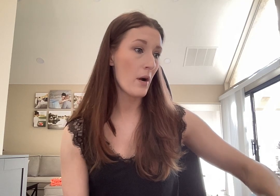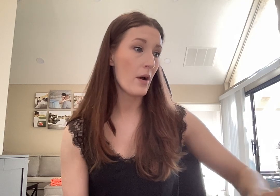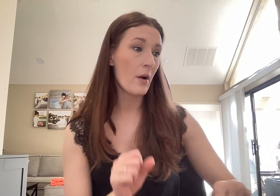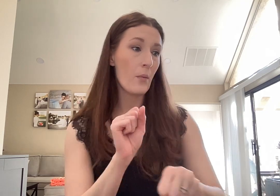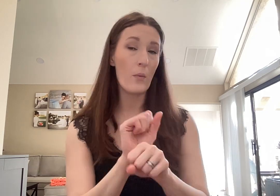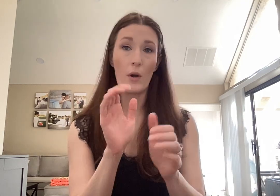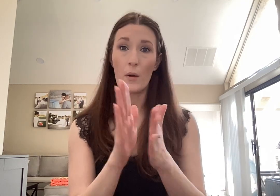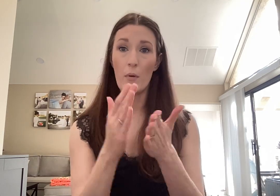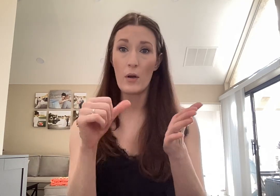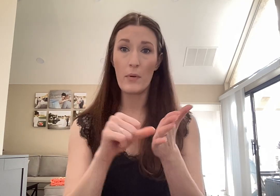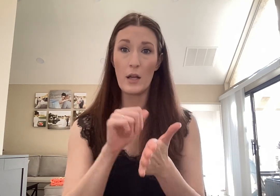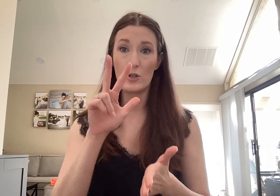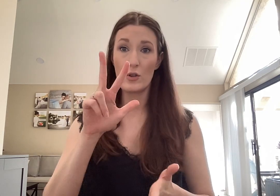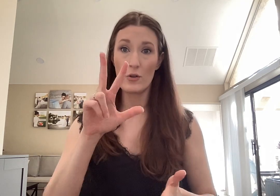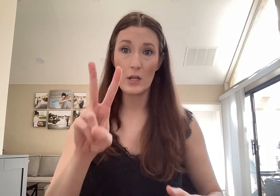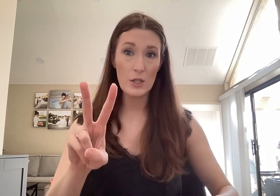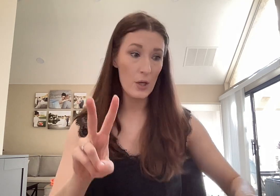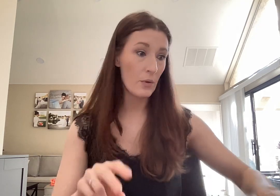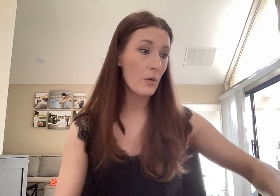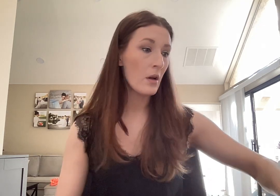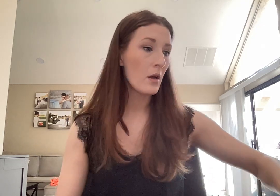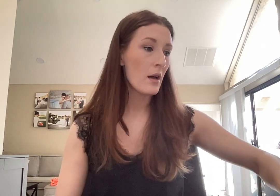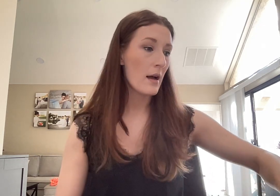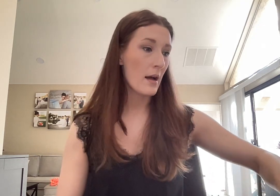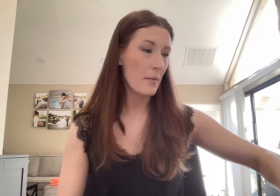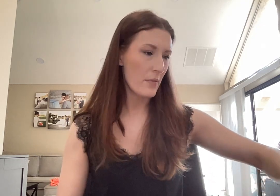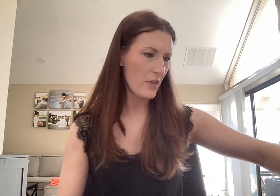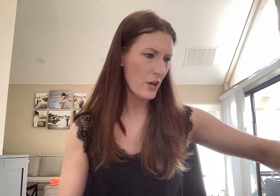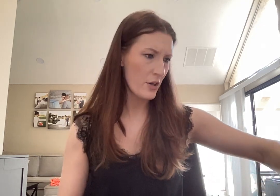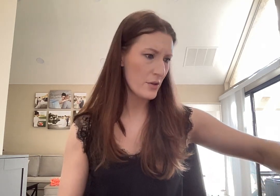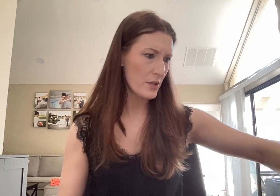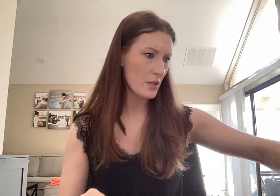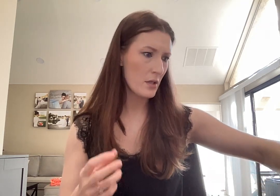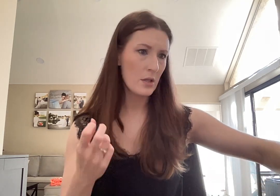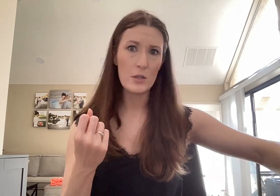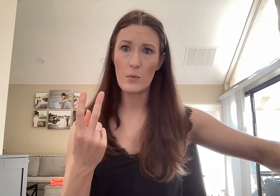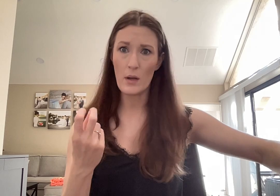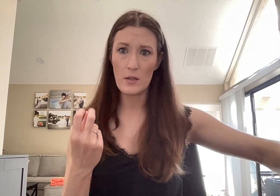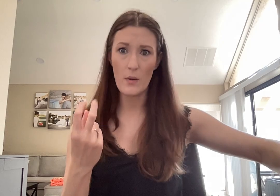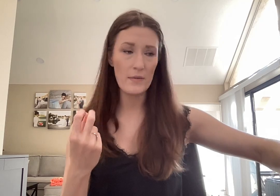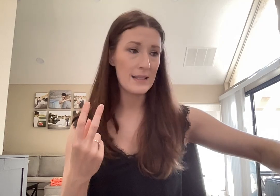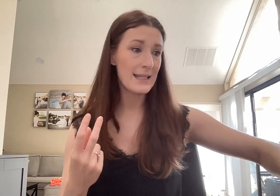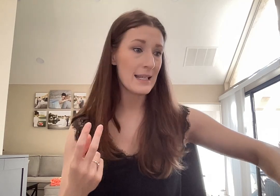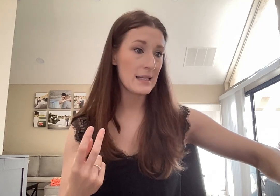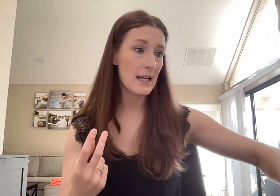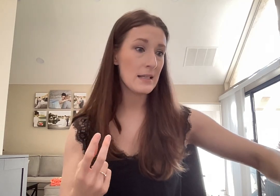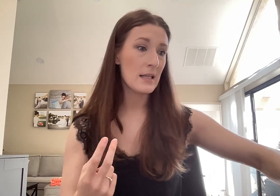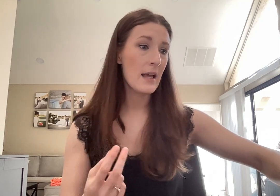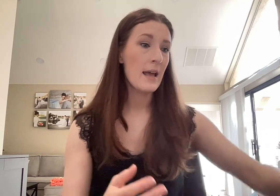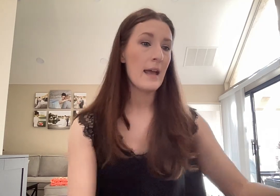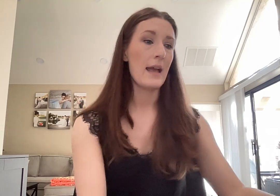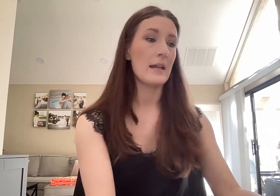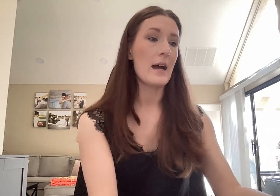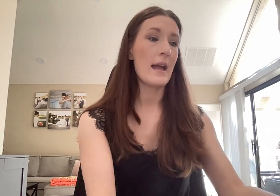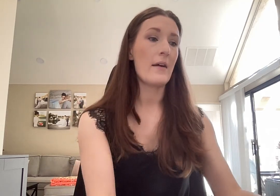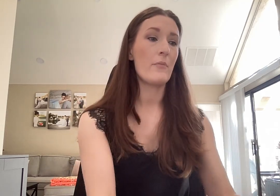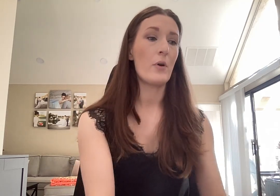for workbook page 32, there's 12 statistics. And I have